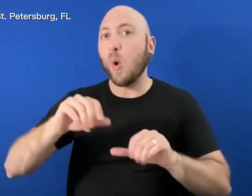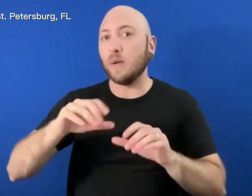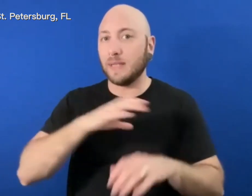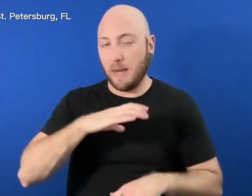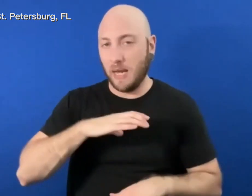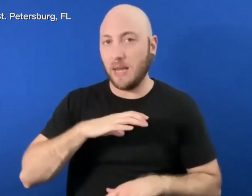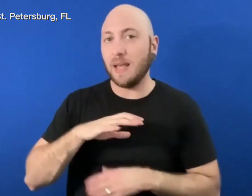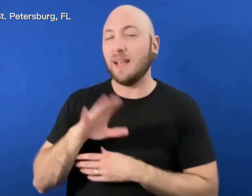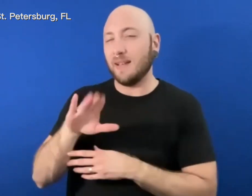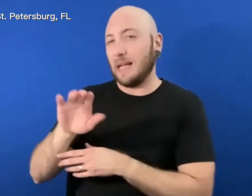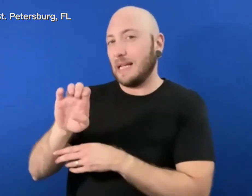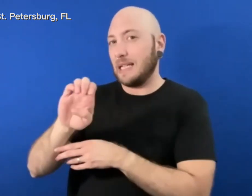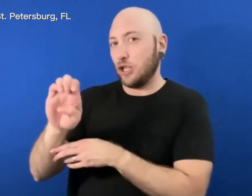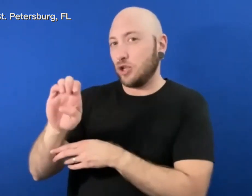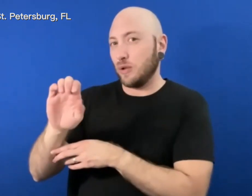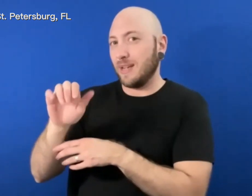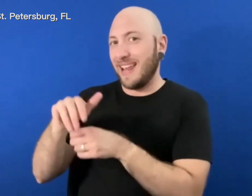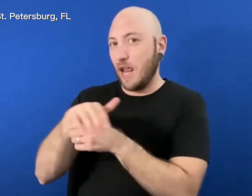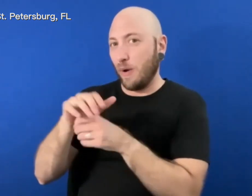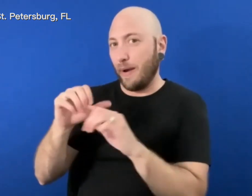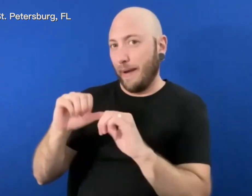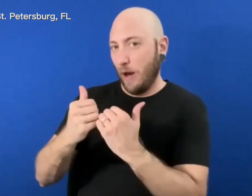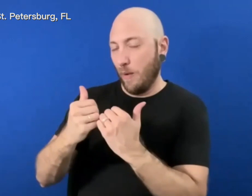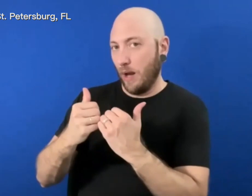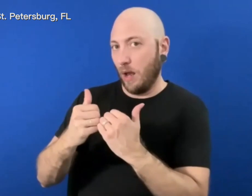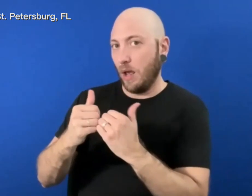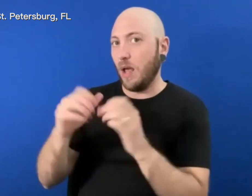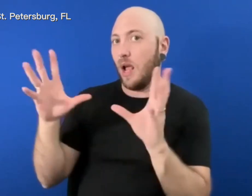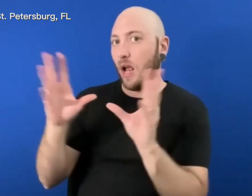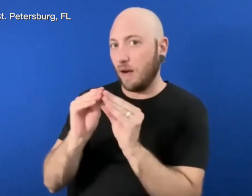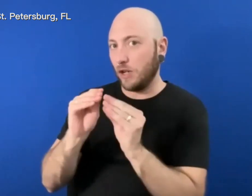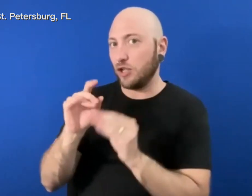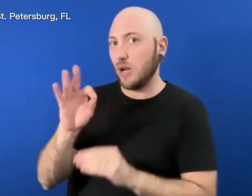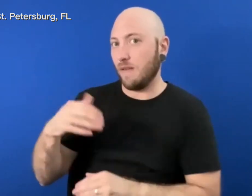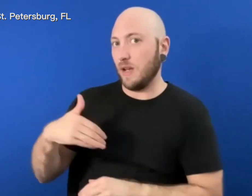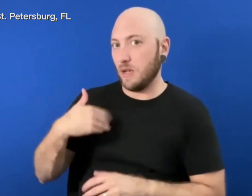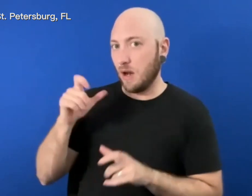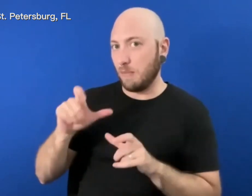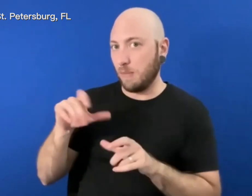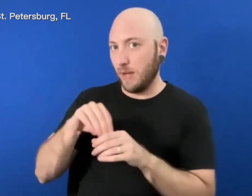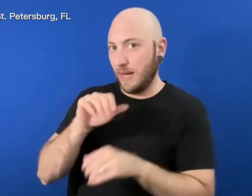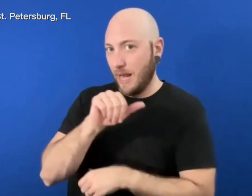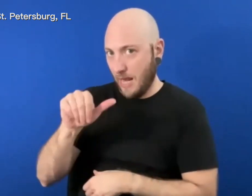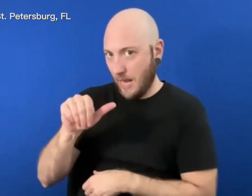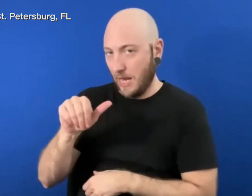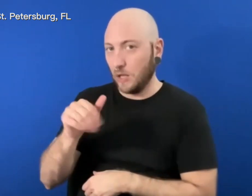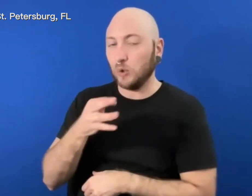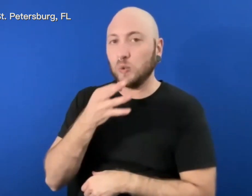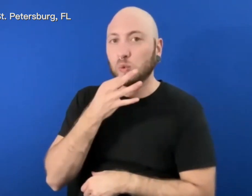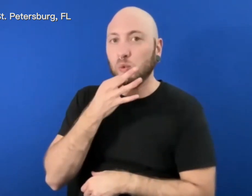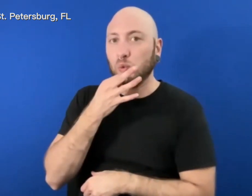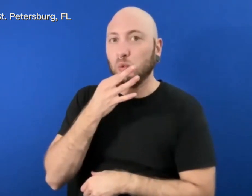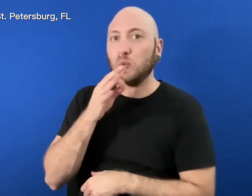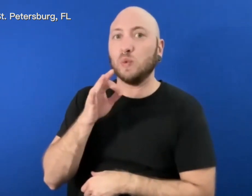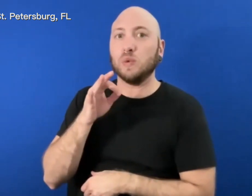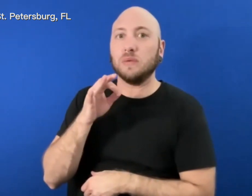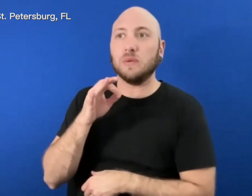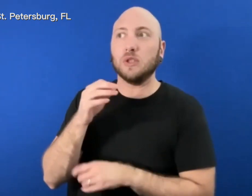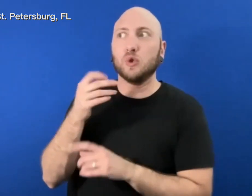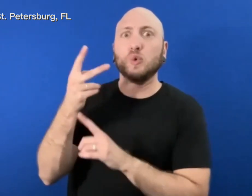People in AA, which is being hosted in St. Petersburg, Florida, June 1st through the 4th. I highly recommend you check it out. If